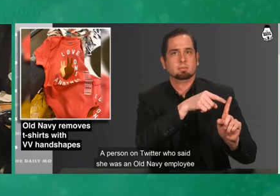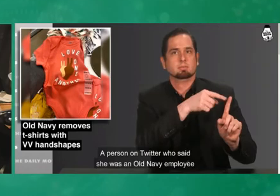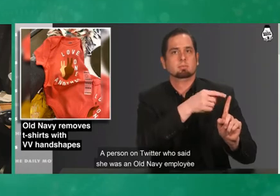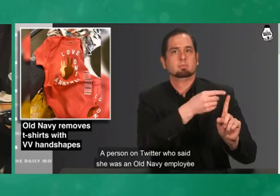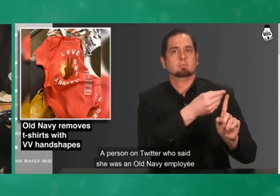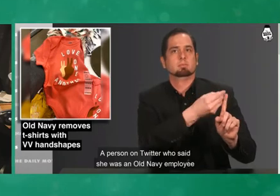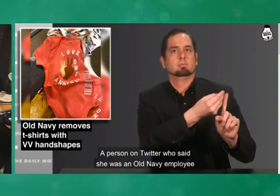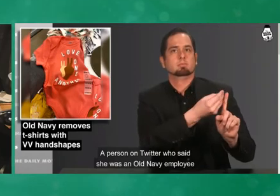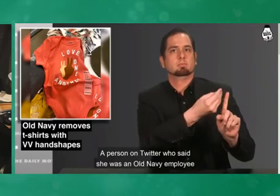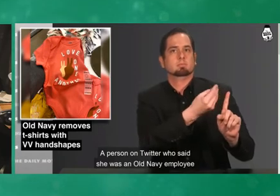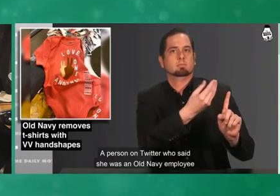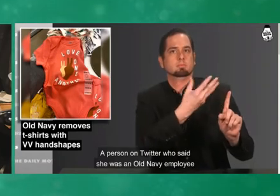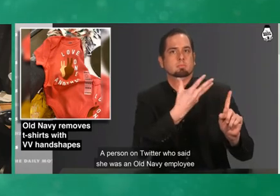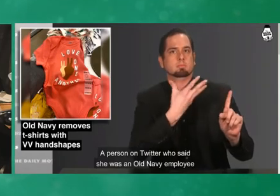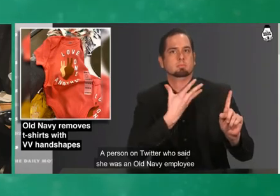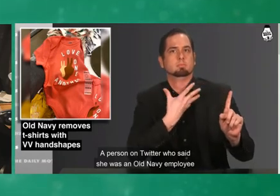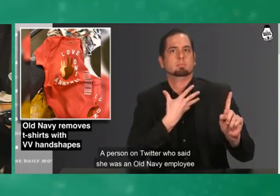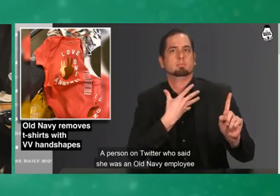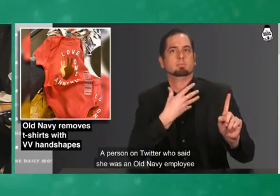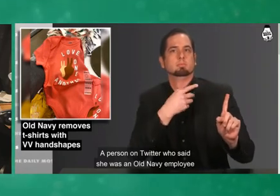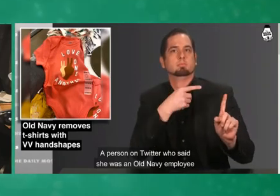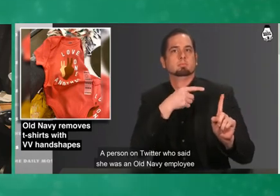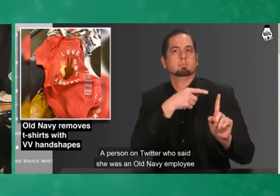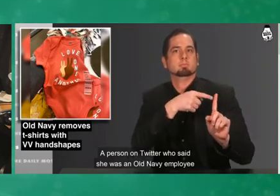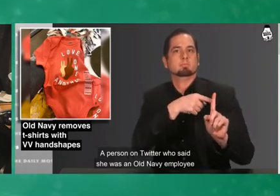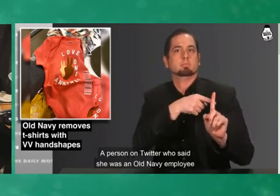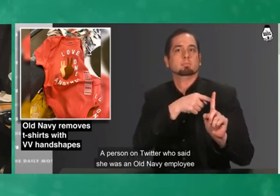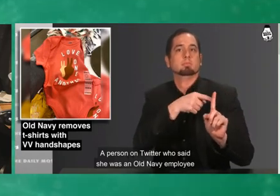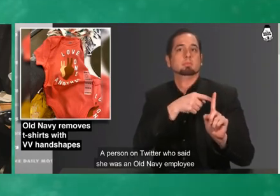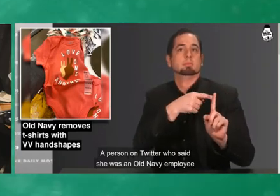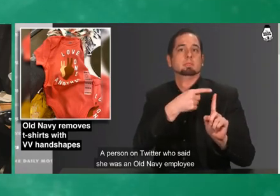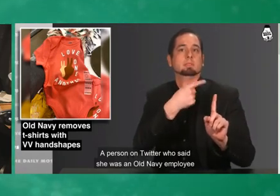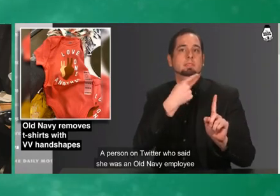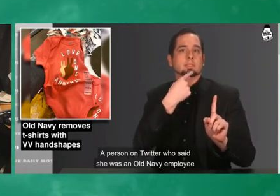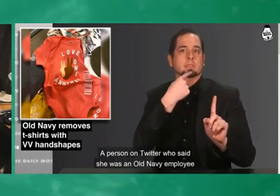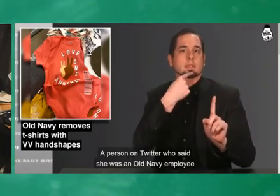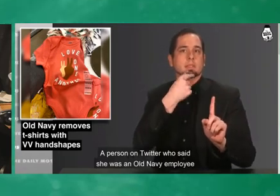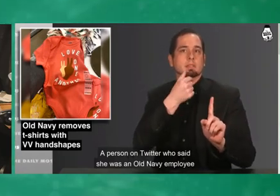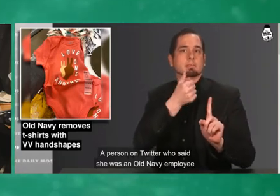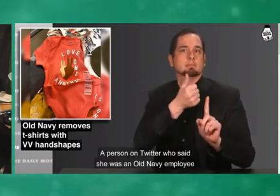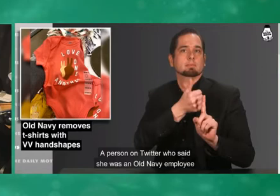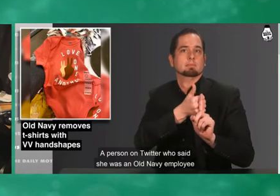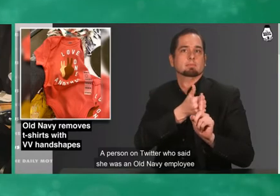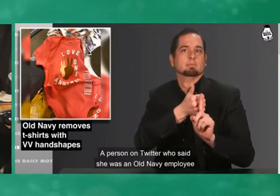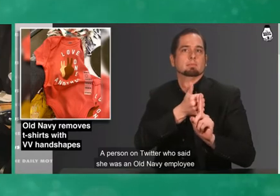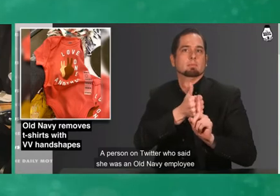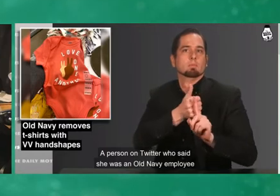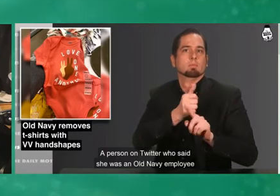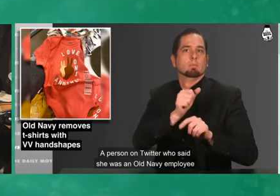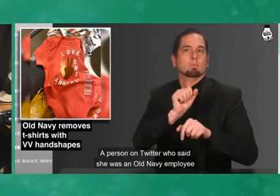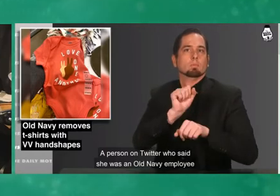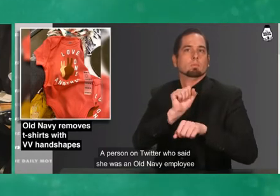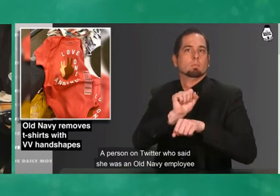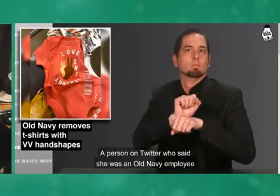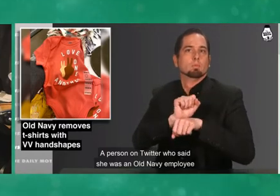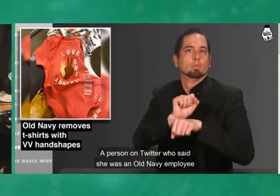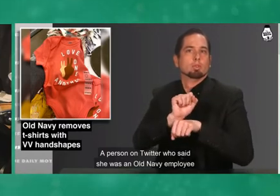her, we'll call it a she said, that person